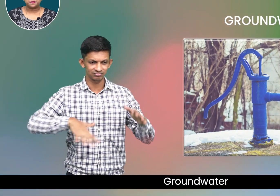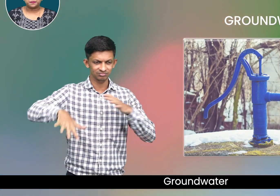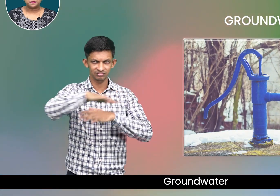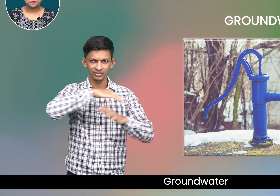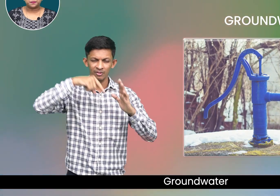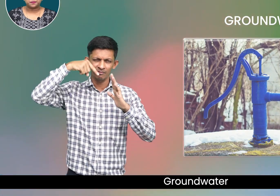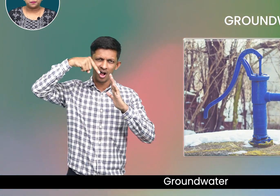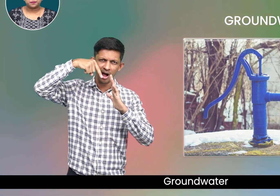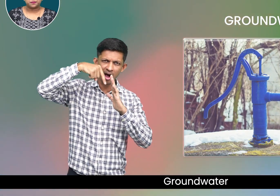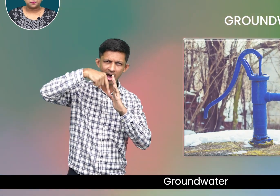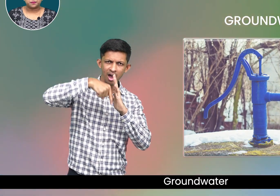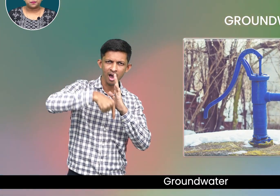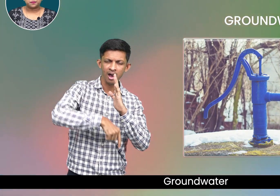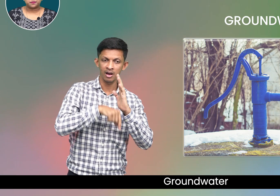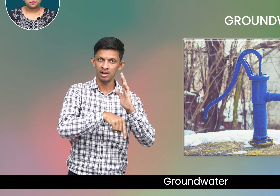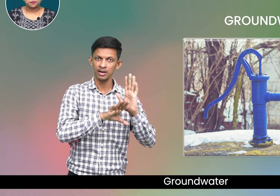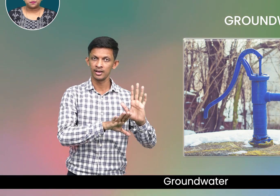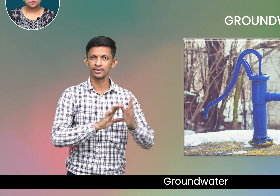Groundwater.